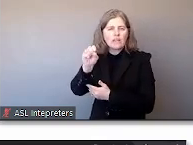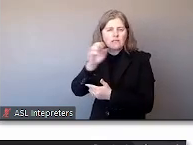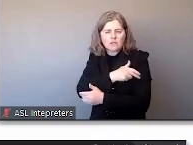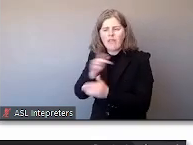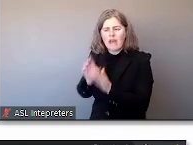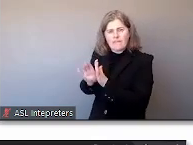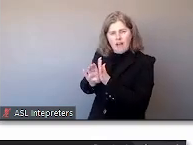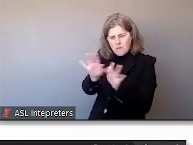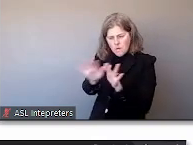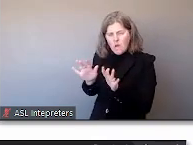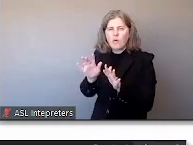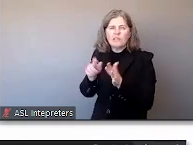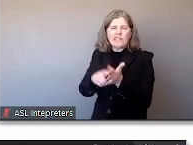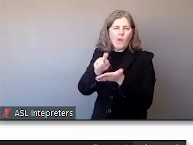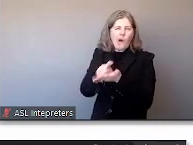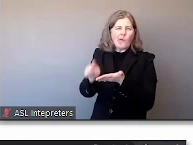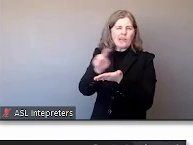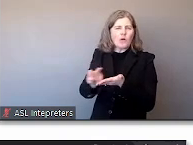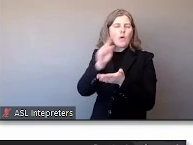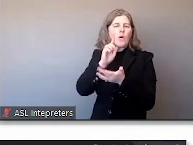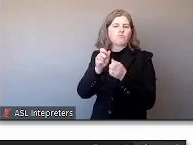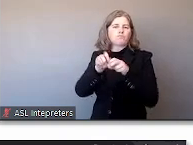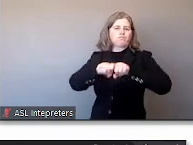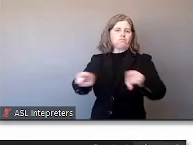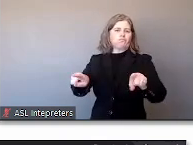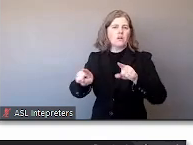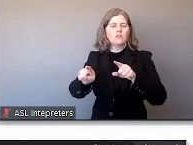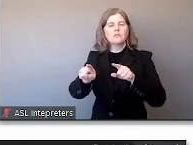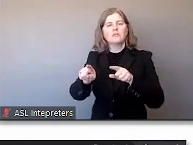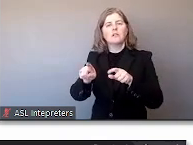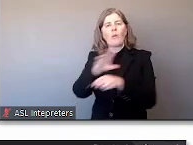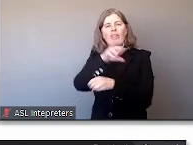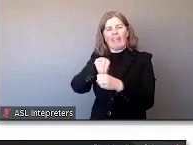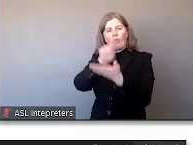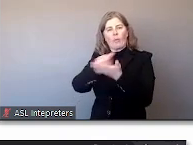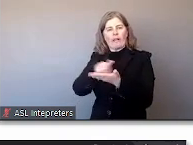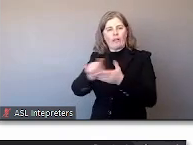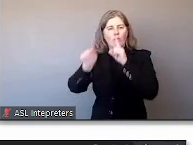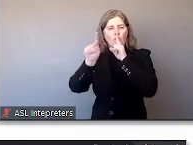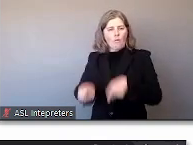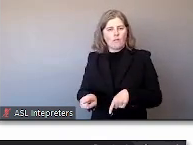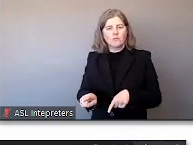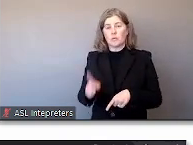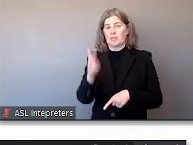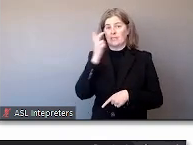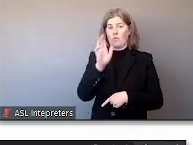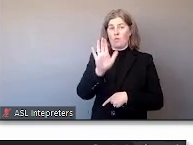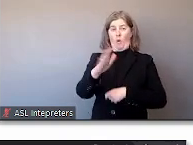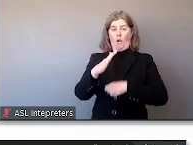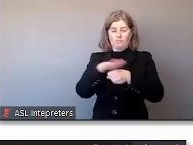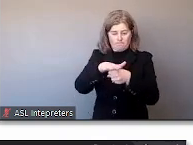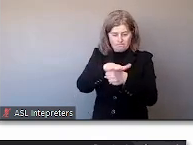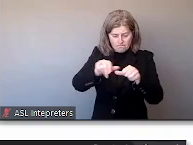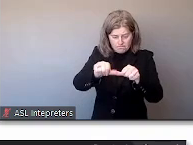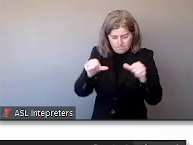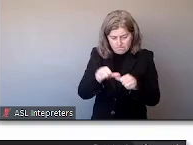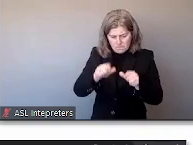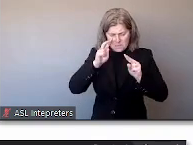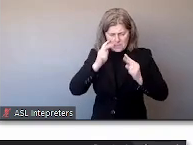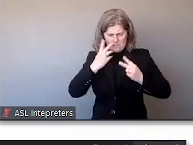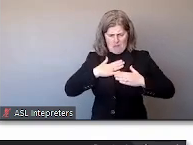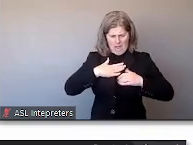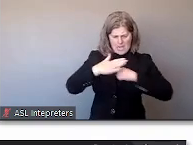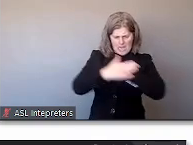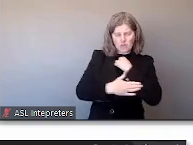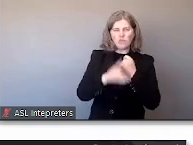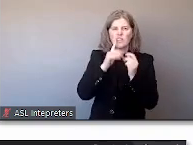us a week or two, and we'll get that online in a weekly report so you can see how you're doing in your county as well, which is